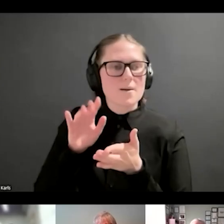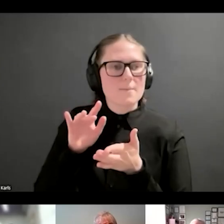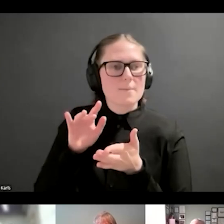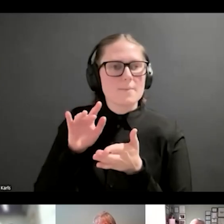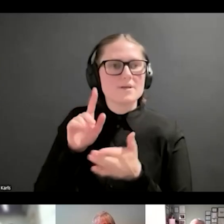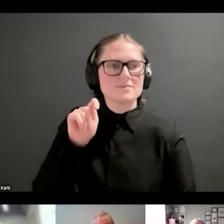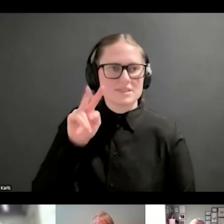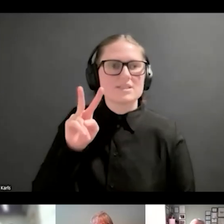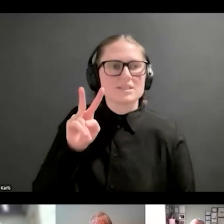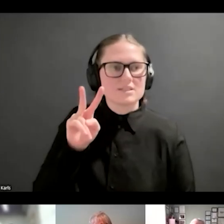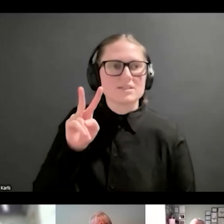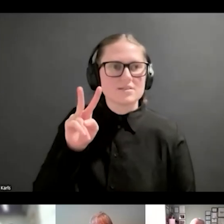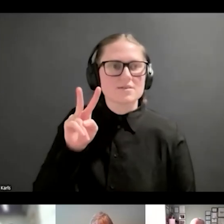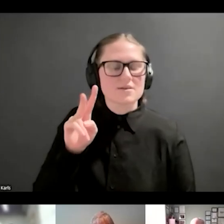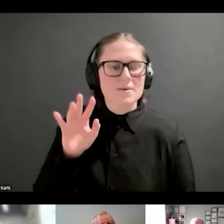televisions.